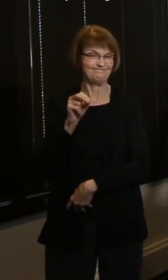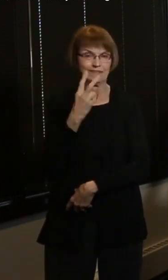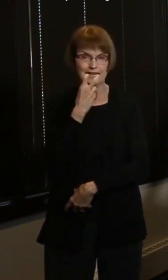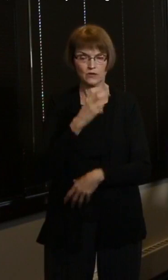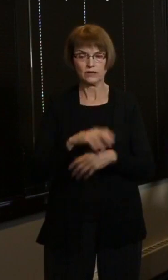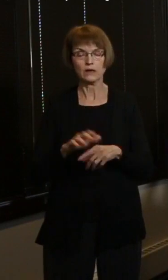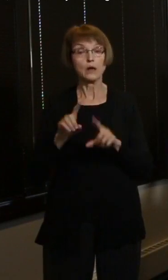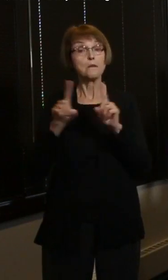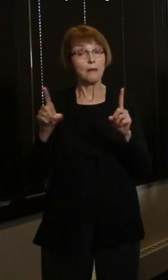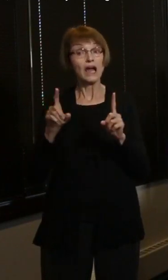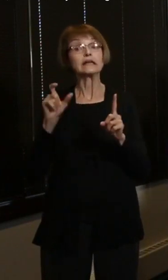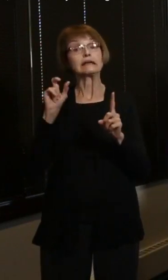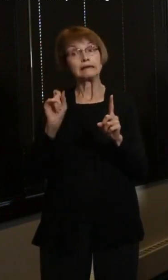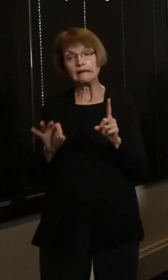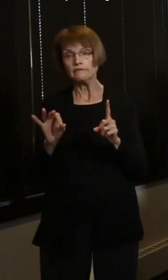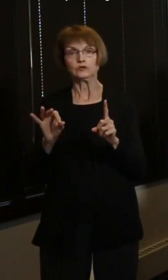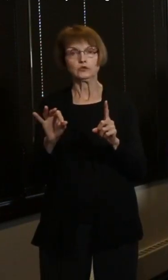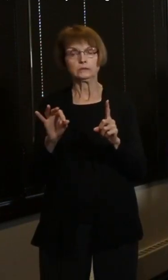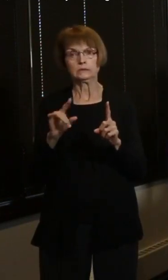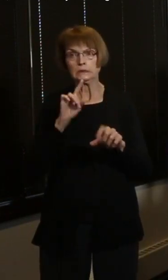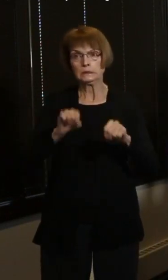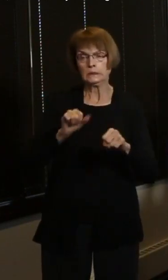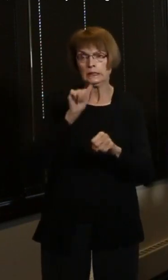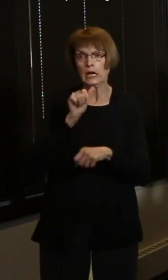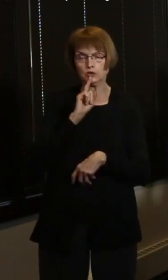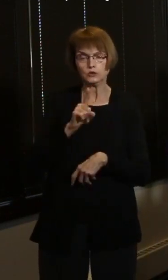healthcare provider if you have any questions about that.